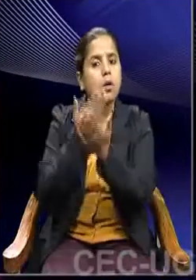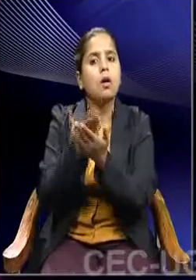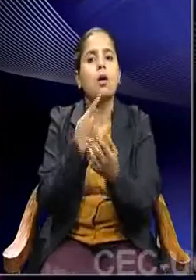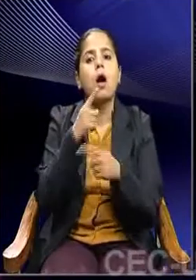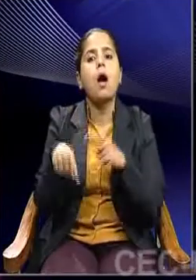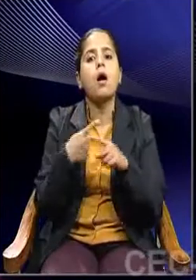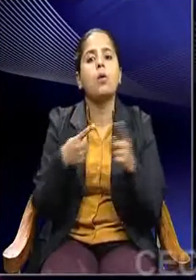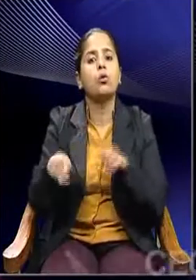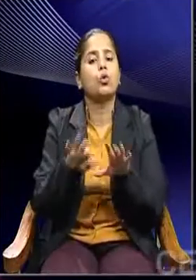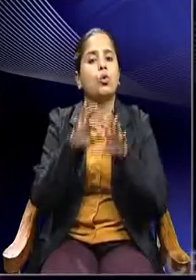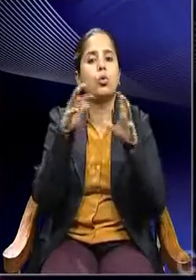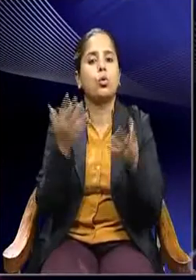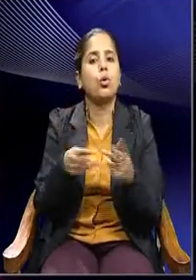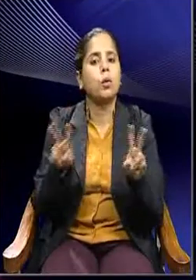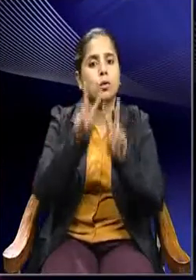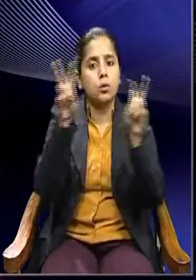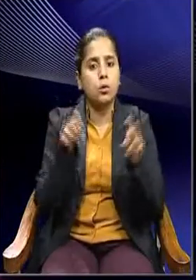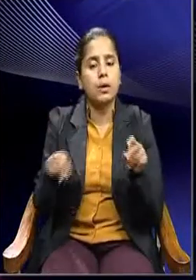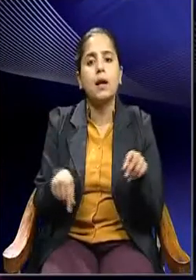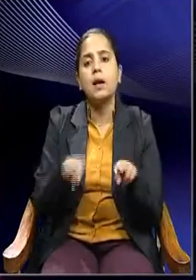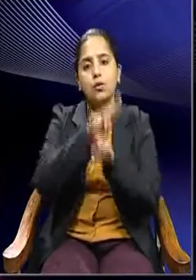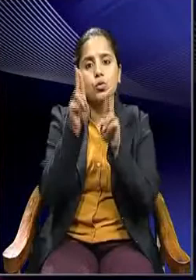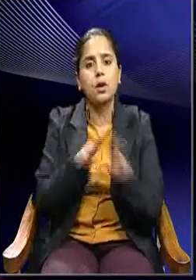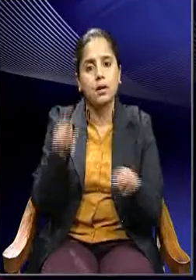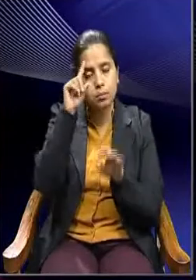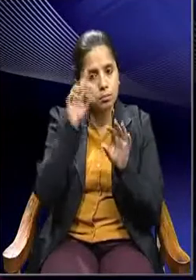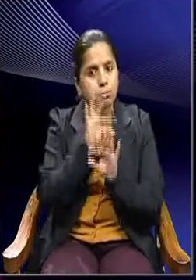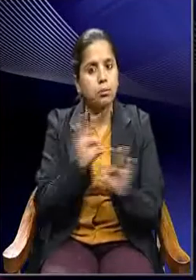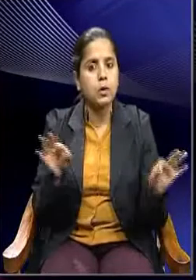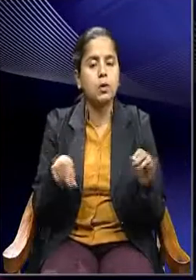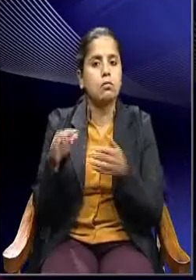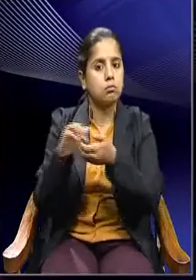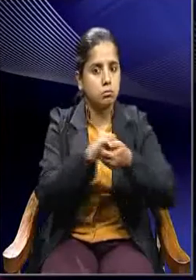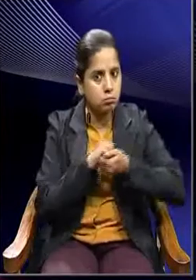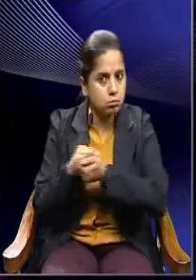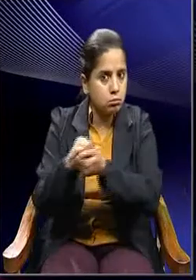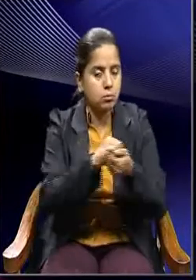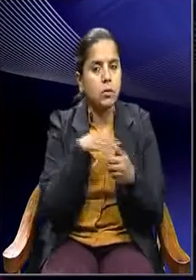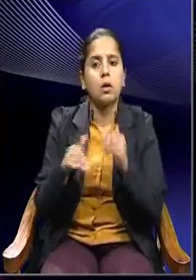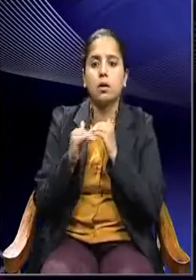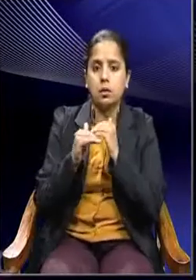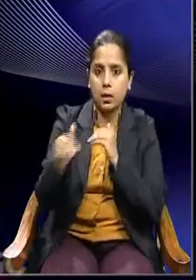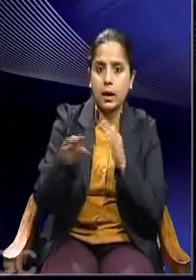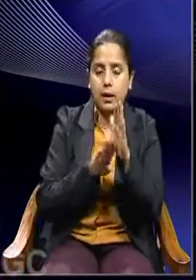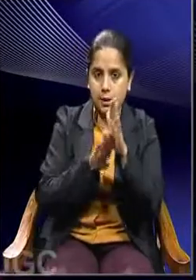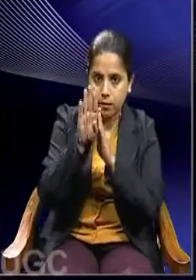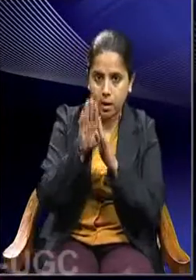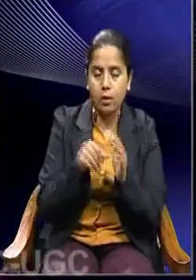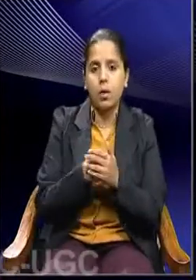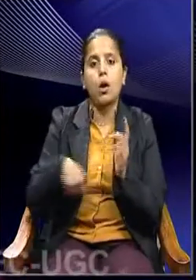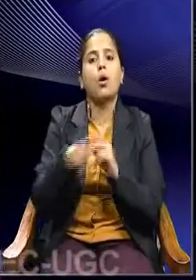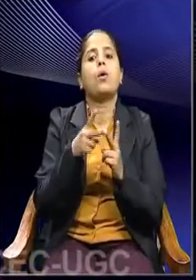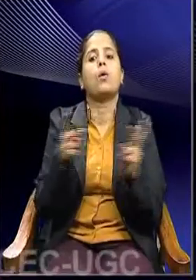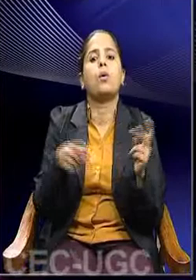the global objective of international peace, understanding, cooperation, sustainable development pursued